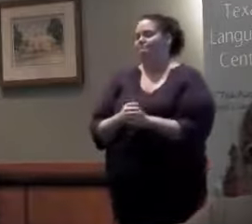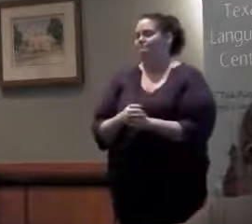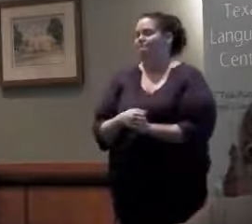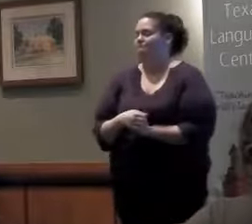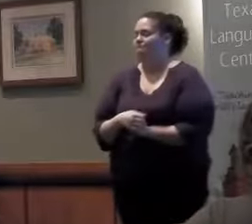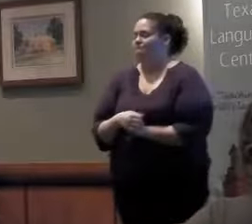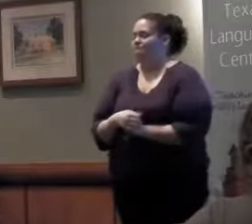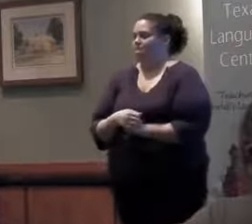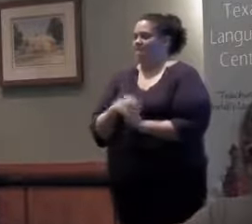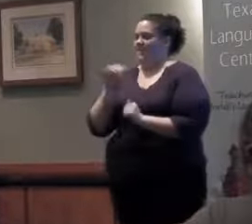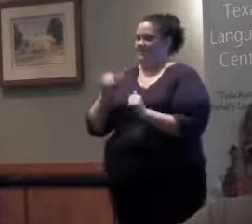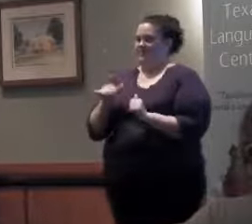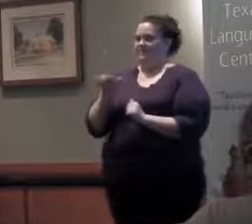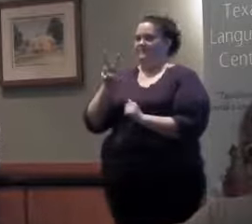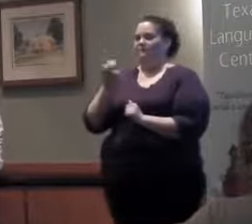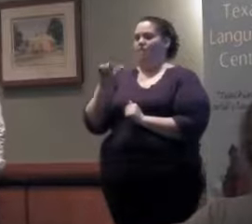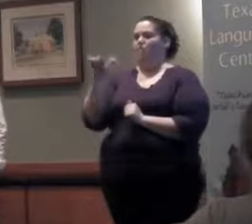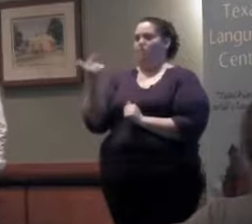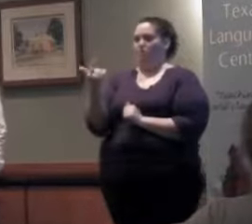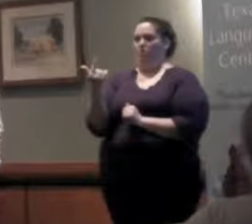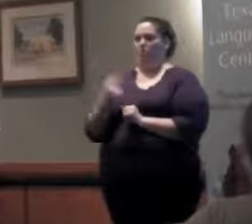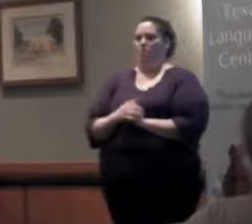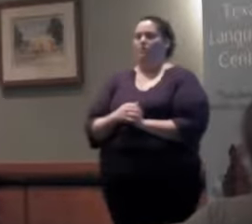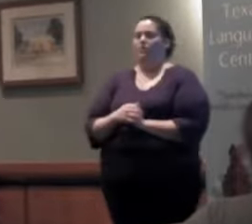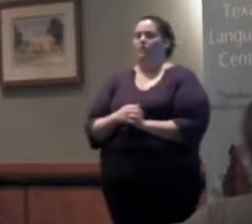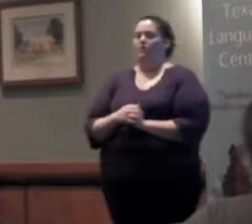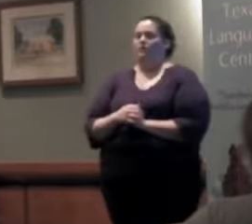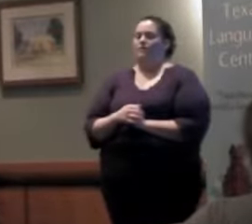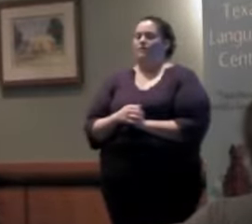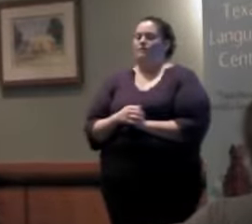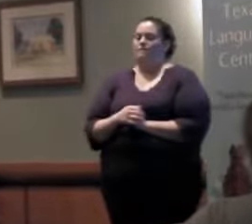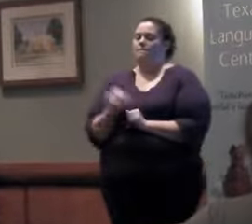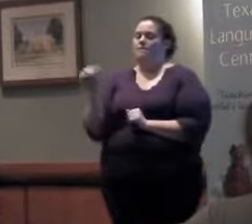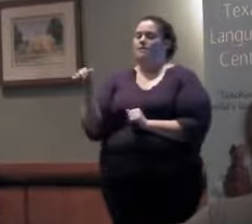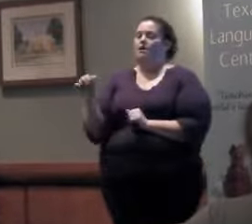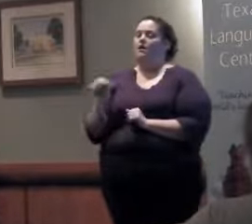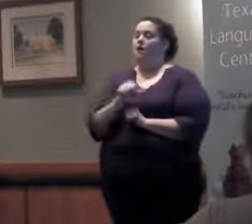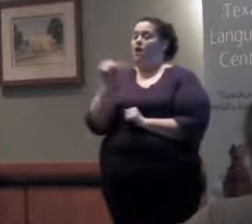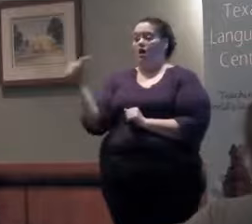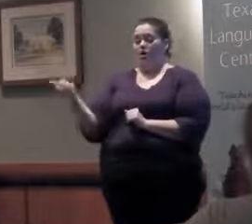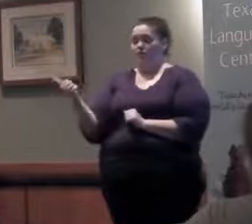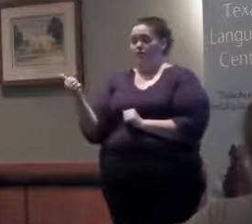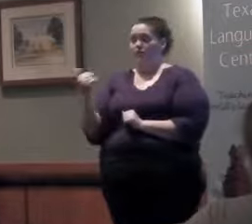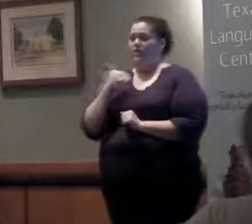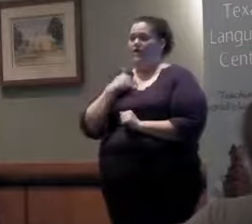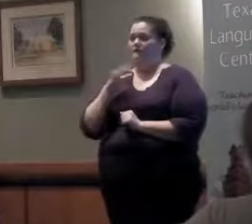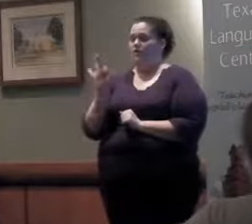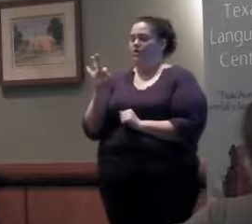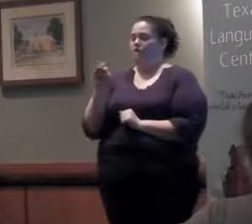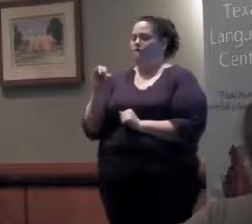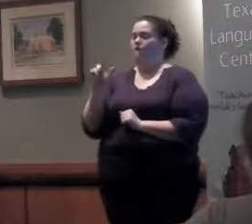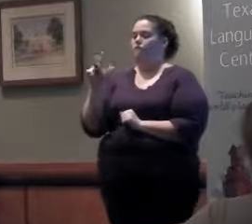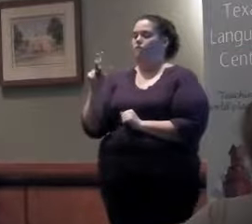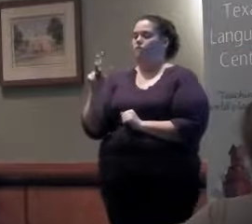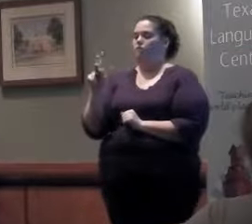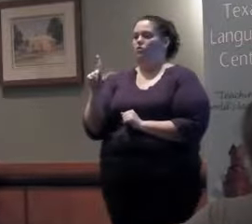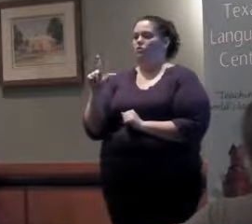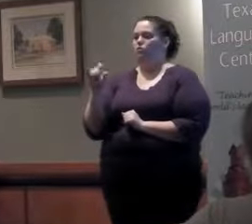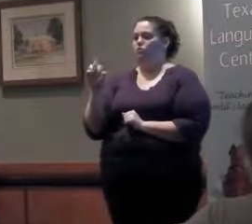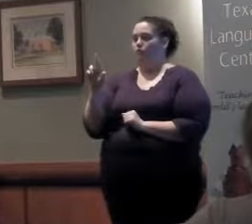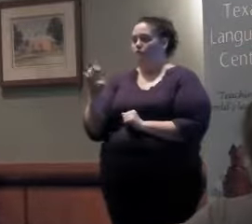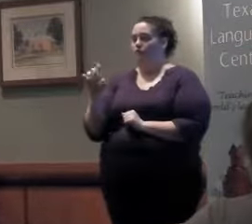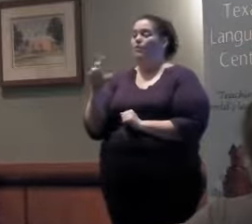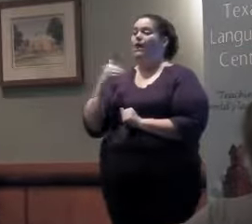So those are vlogs. But beyond oratory, there's folklore in ASL, there's performance